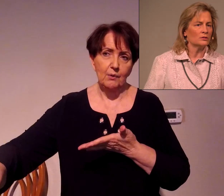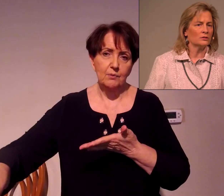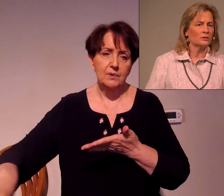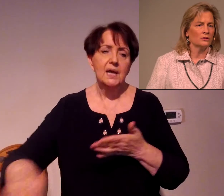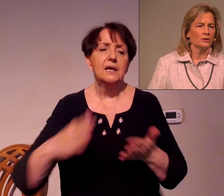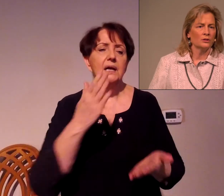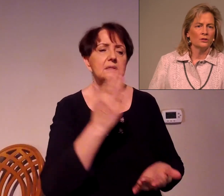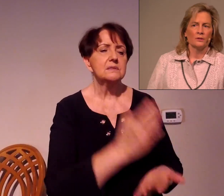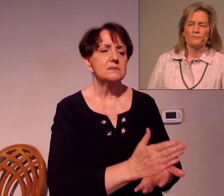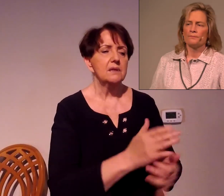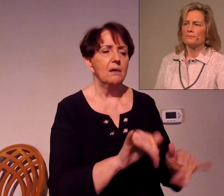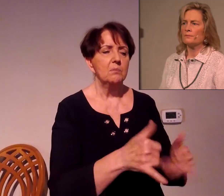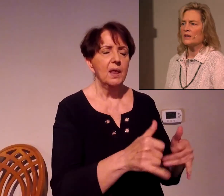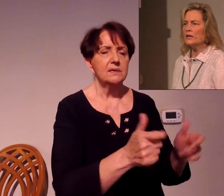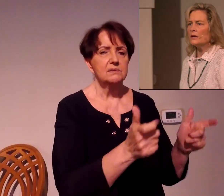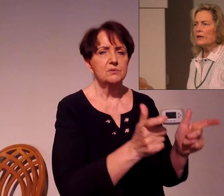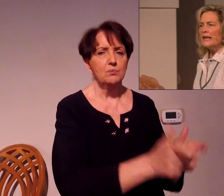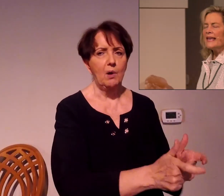small.